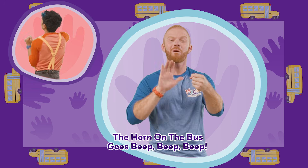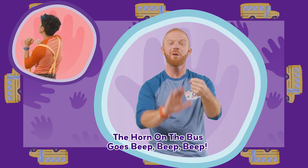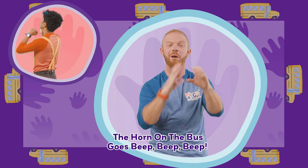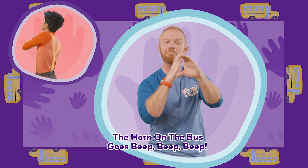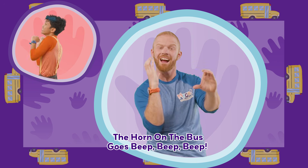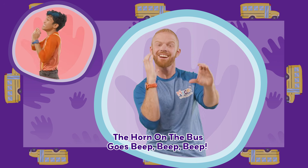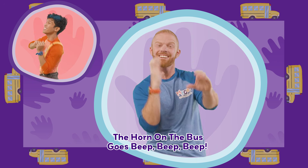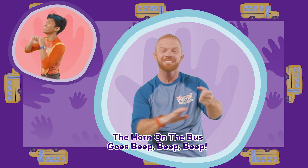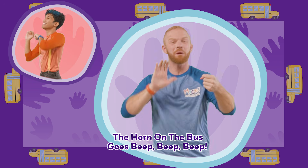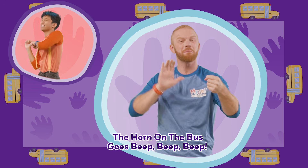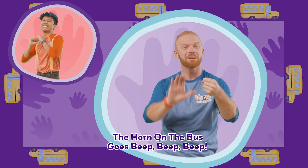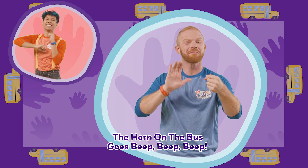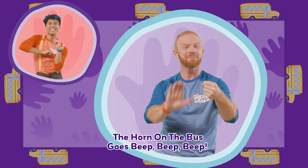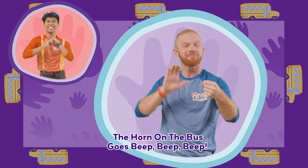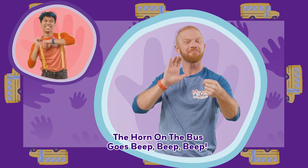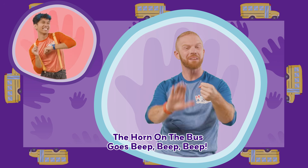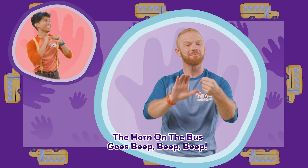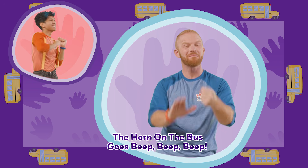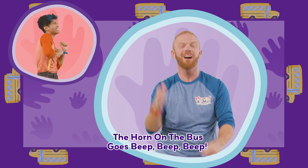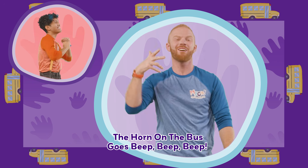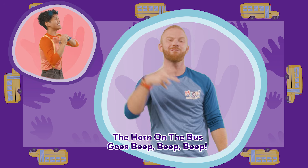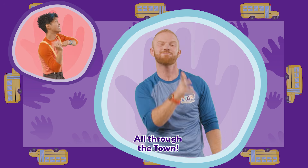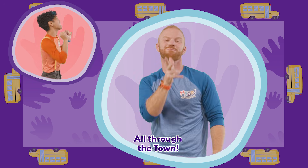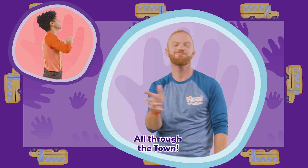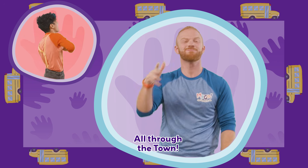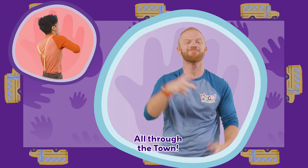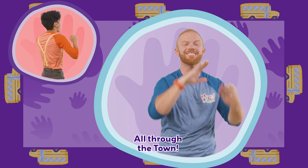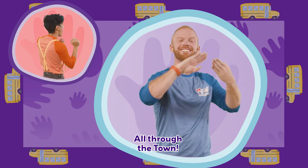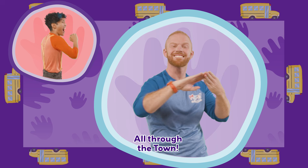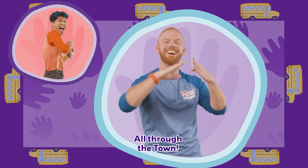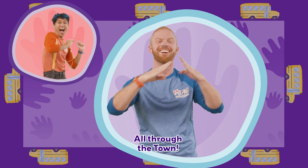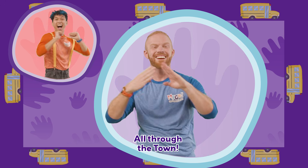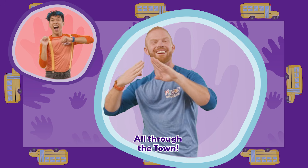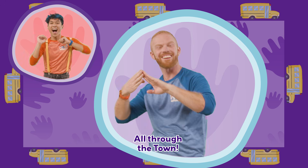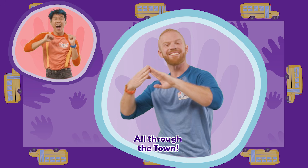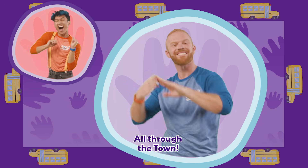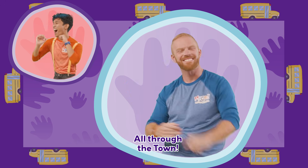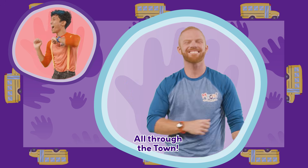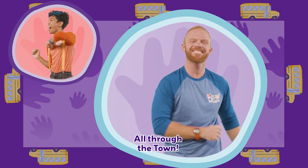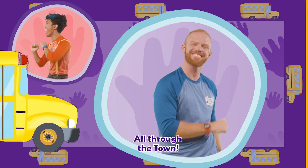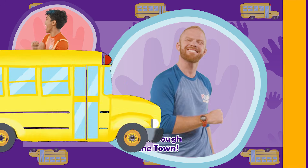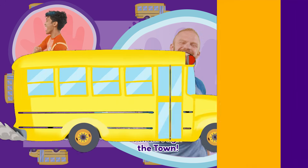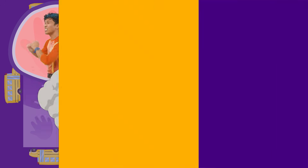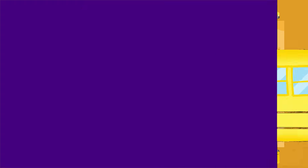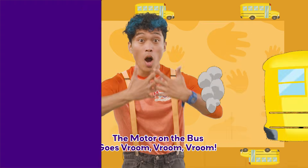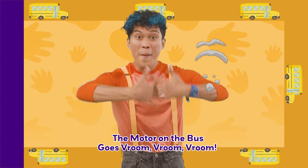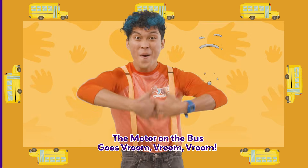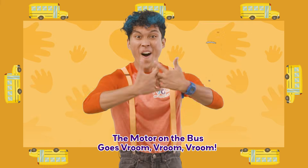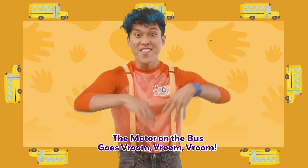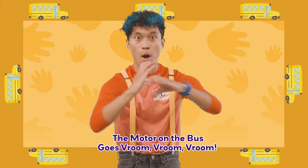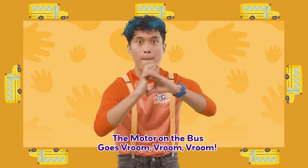The horn on the bus goes beep, beep, beep, all through the town.